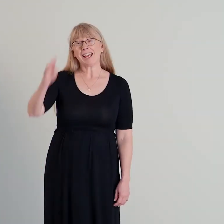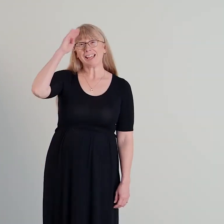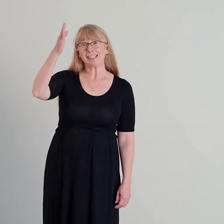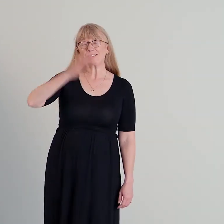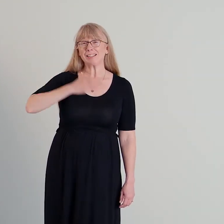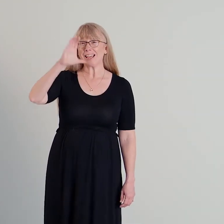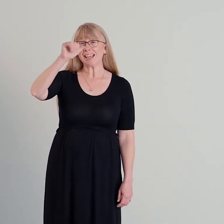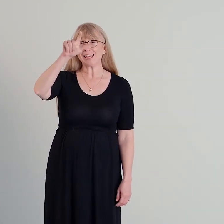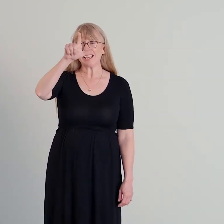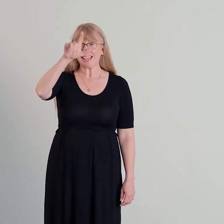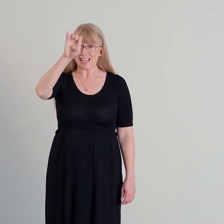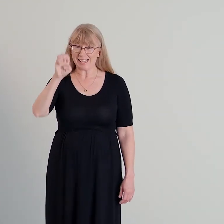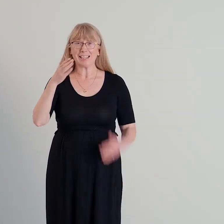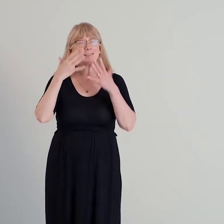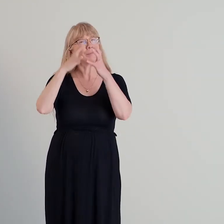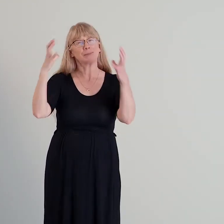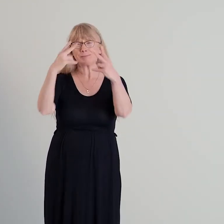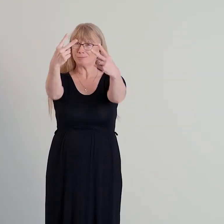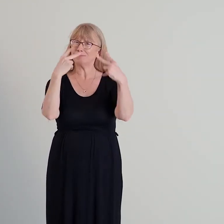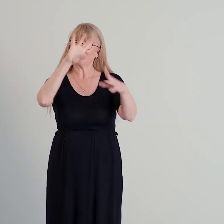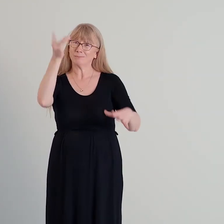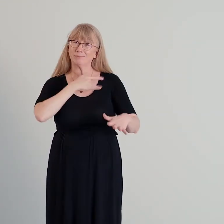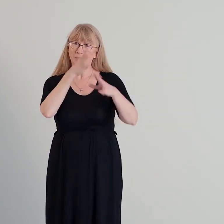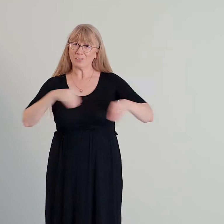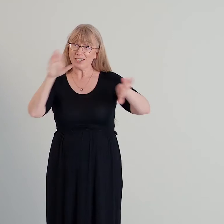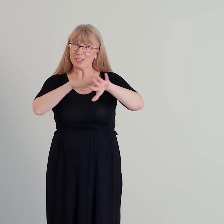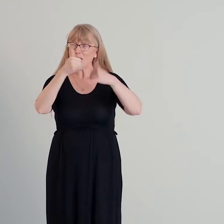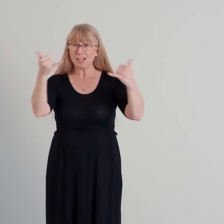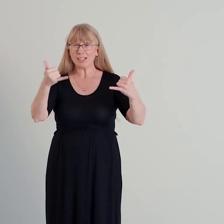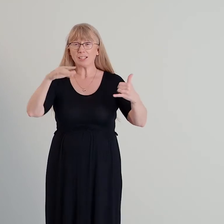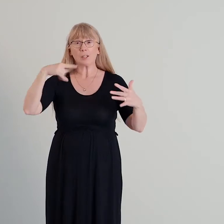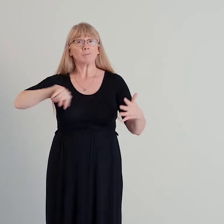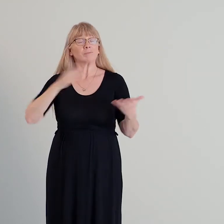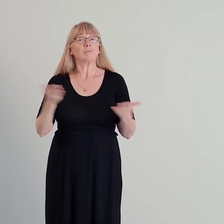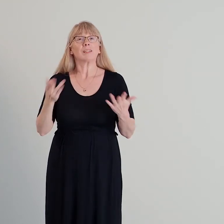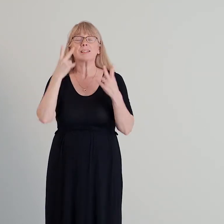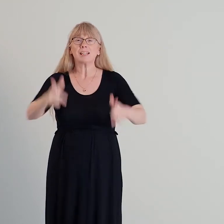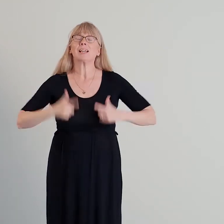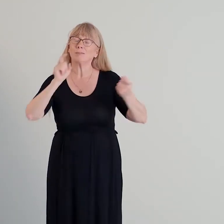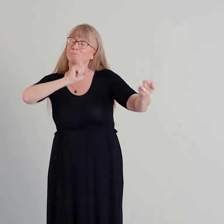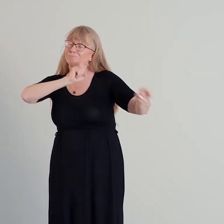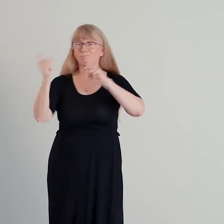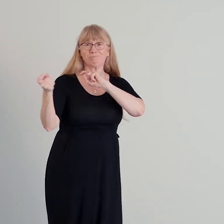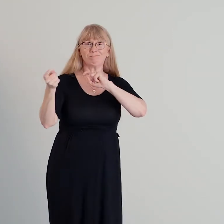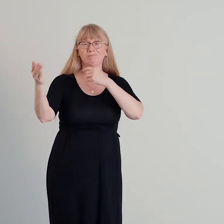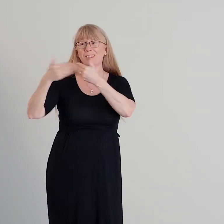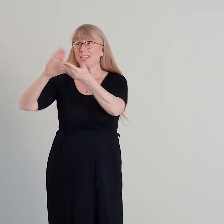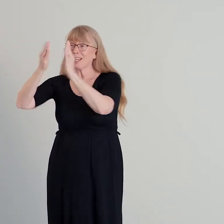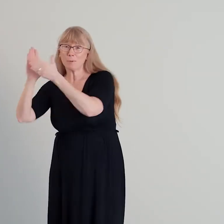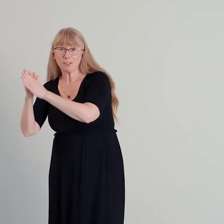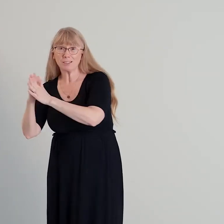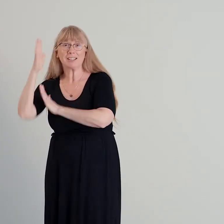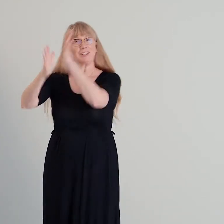Hey, I'm Callie. Thanks so much for watching Graceland Online. Graceland Church exists to see lives transformed in the neighborhoods,